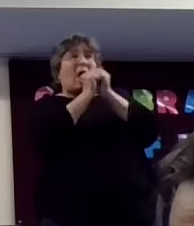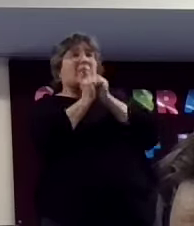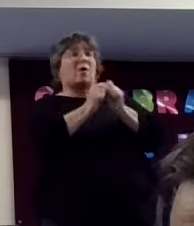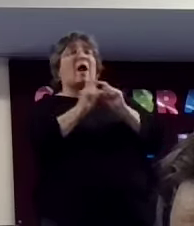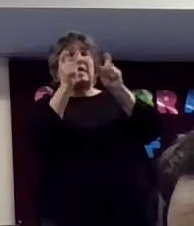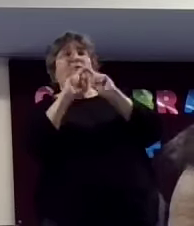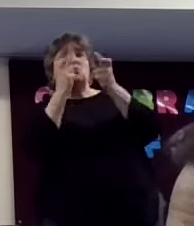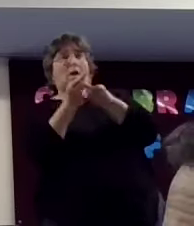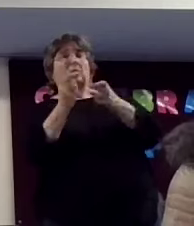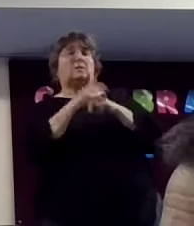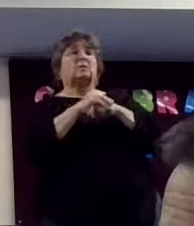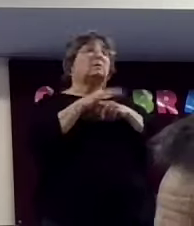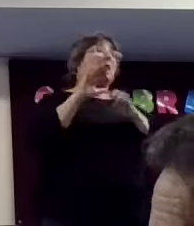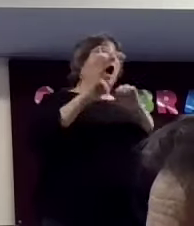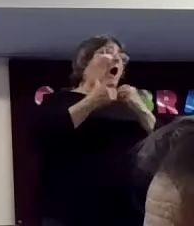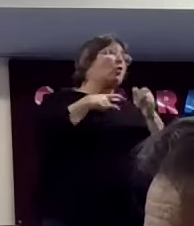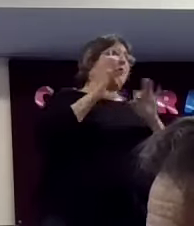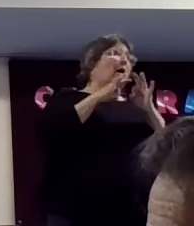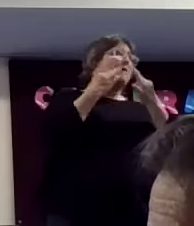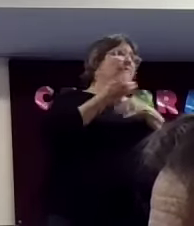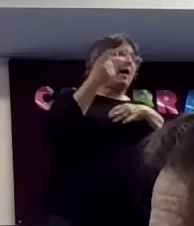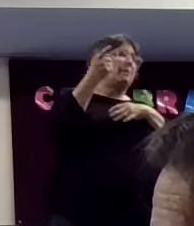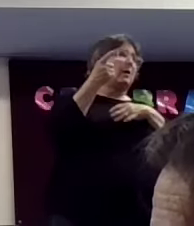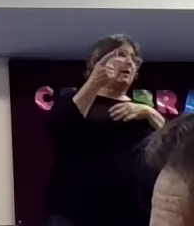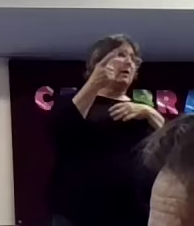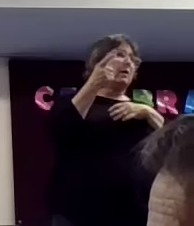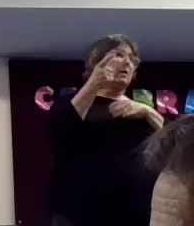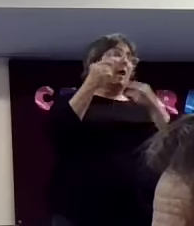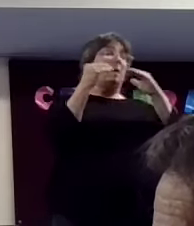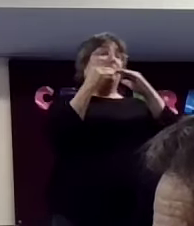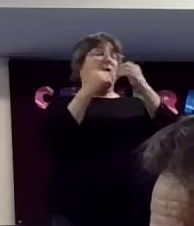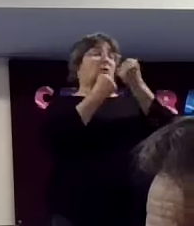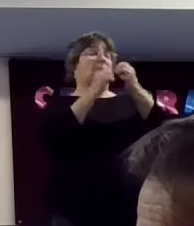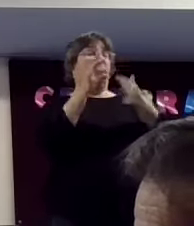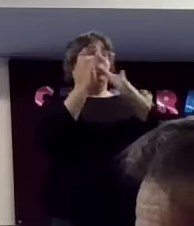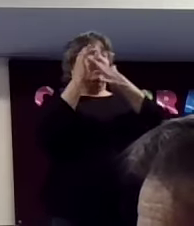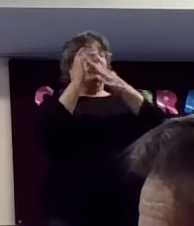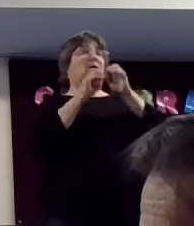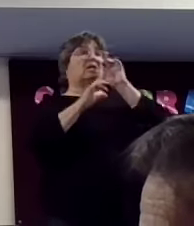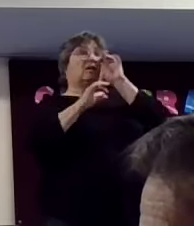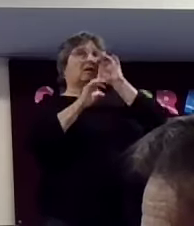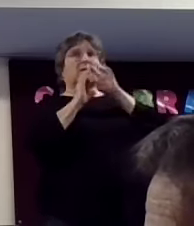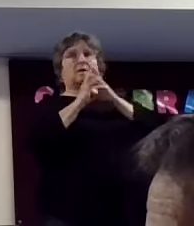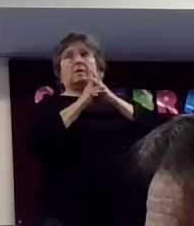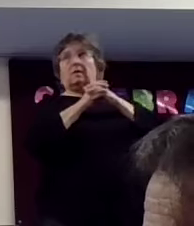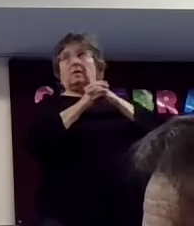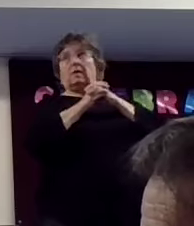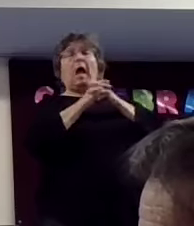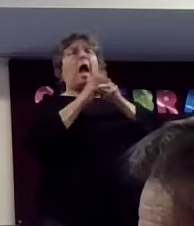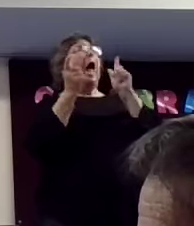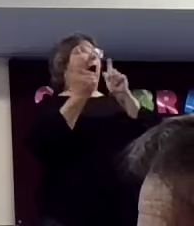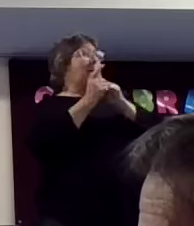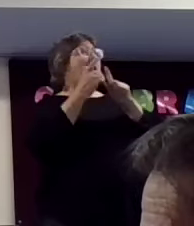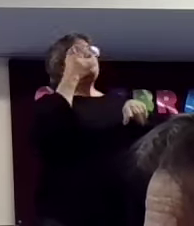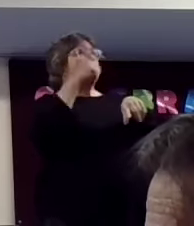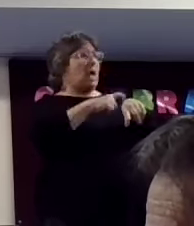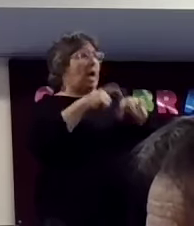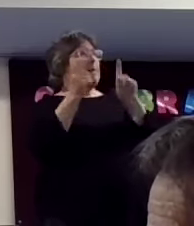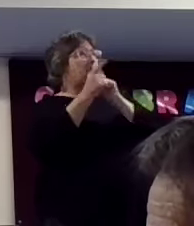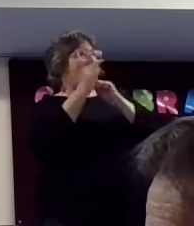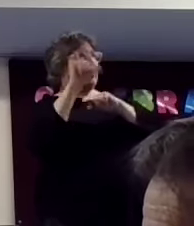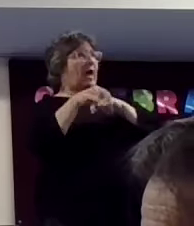relatives. Yes. How do you feel about family peer support specialists? Family peer, I met with a few of them. I